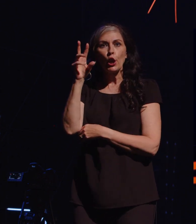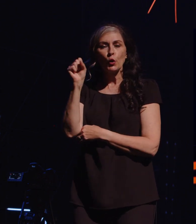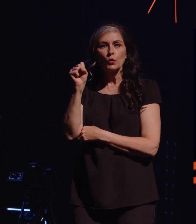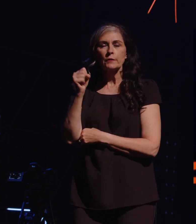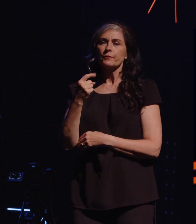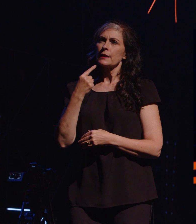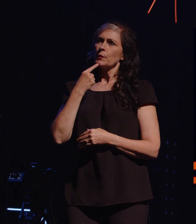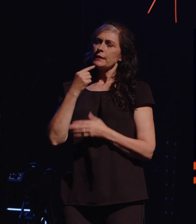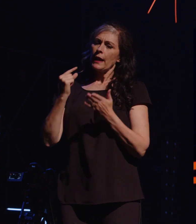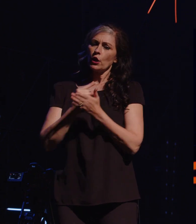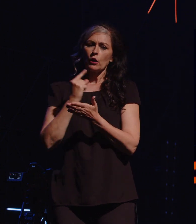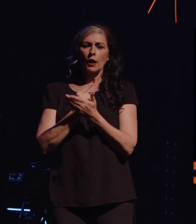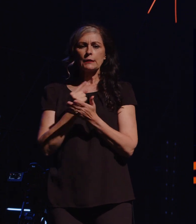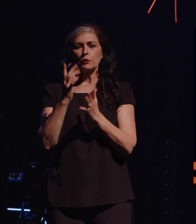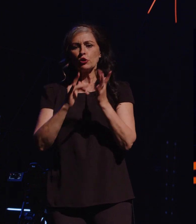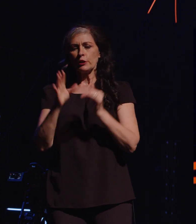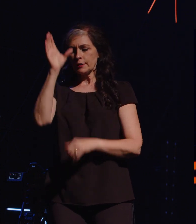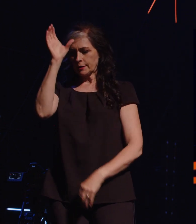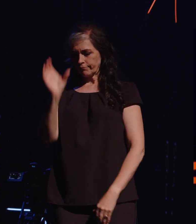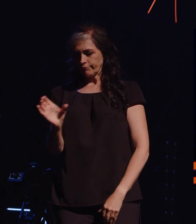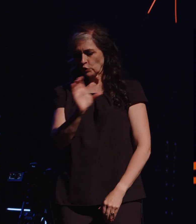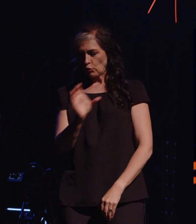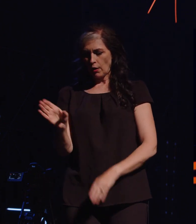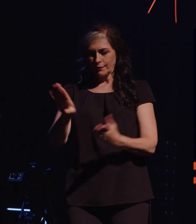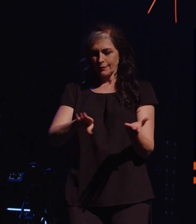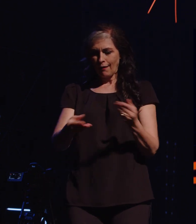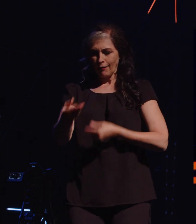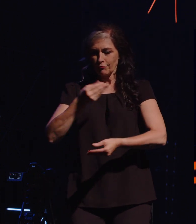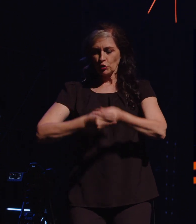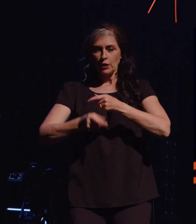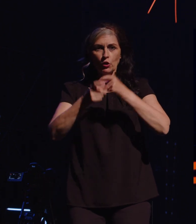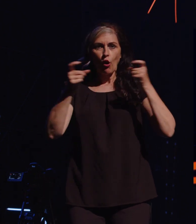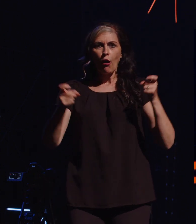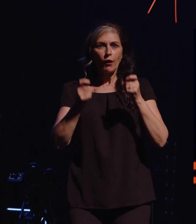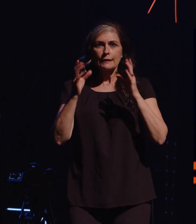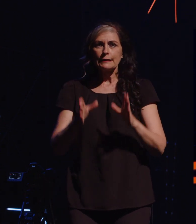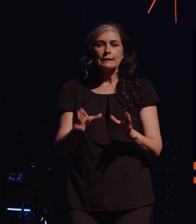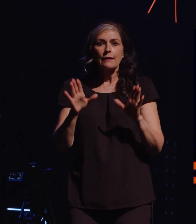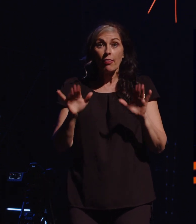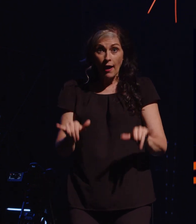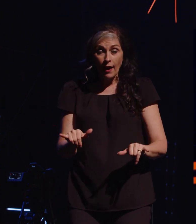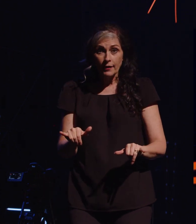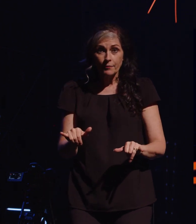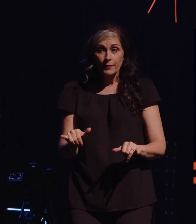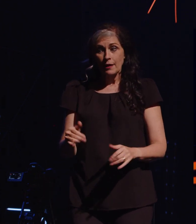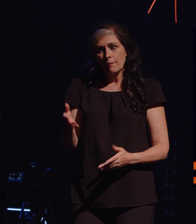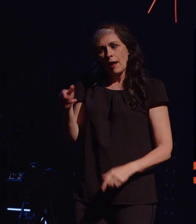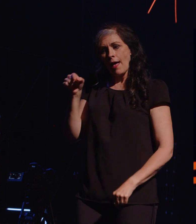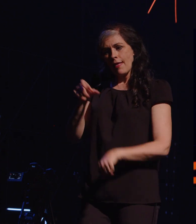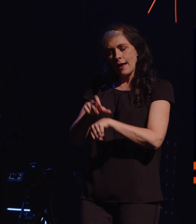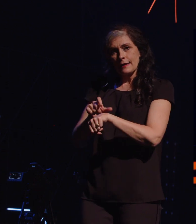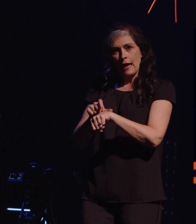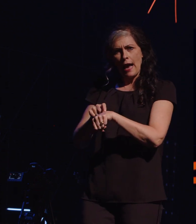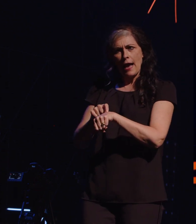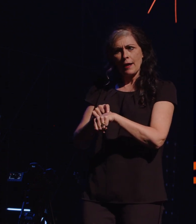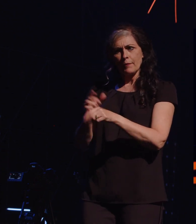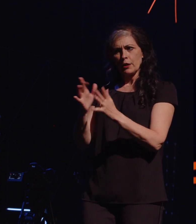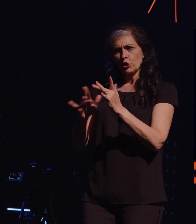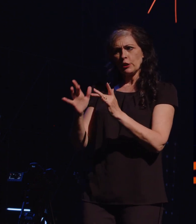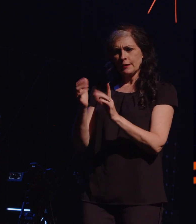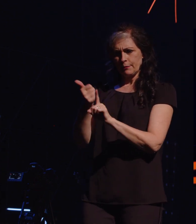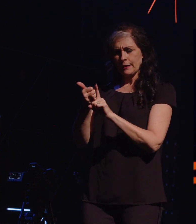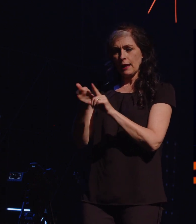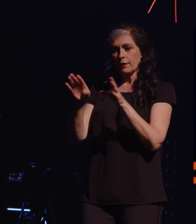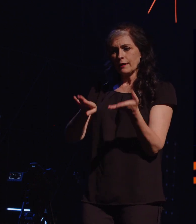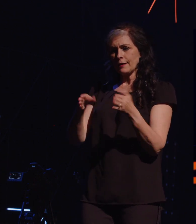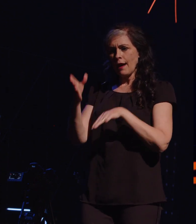think Jesus coming and dying on the cross for our sins. Is this the gospel that Jesus came and preached right then? Did he come out saying, Jesus, myself, going